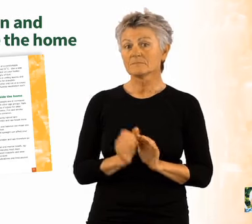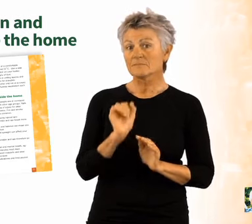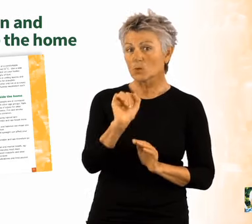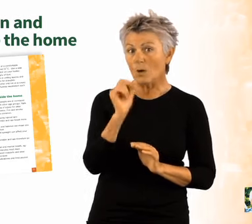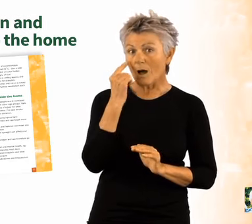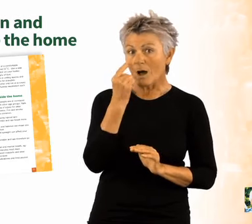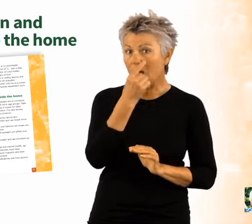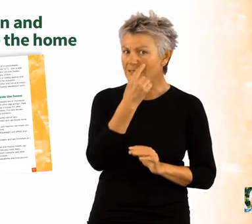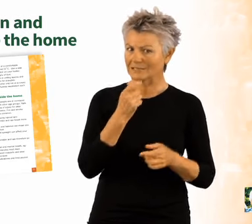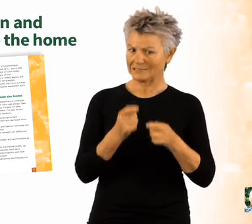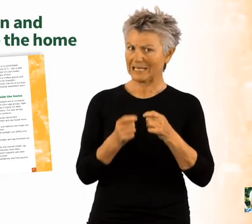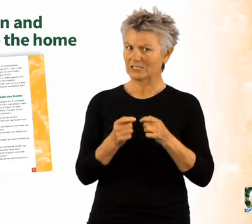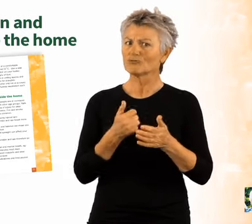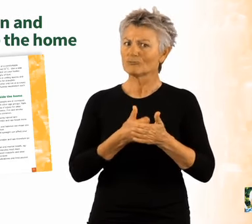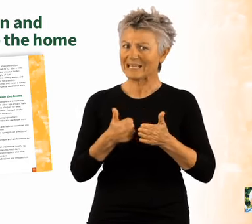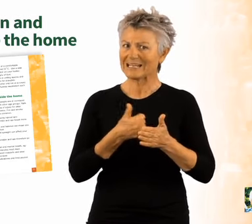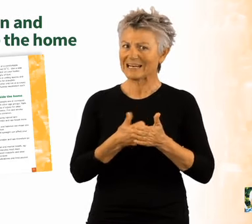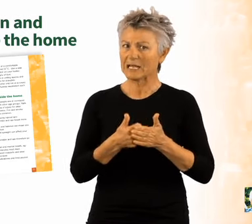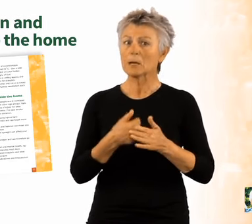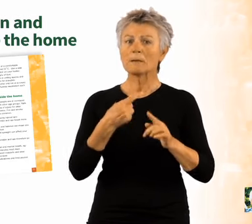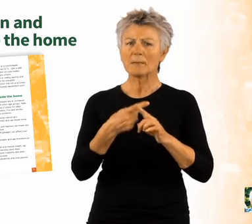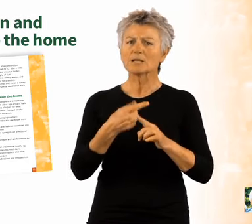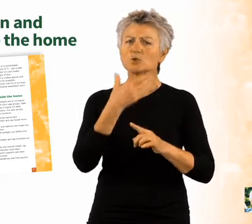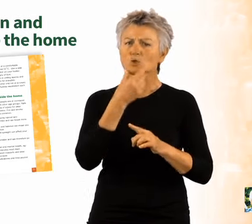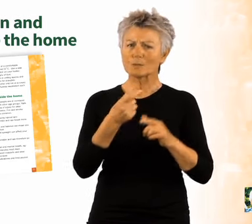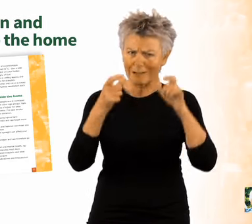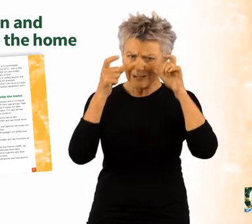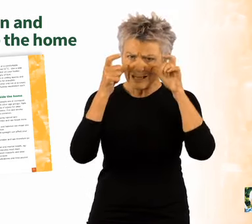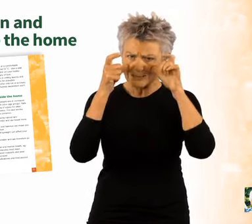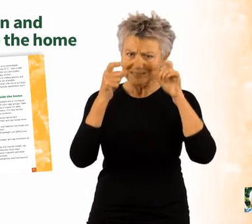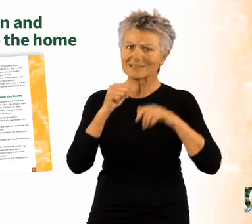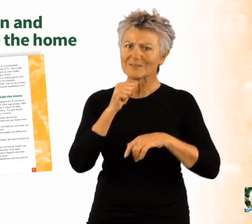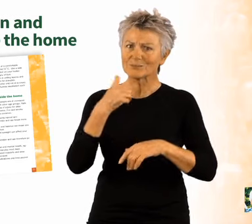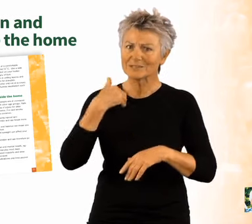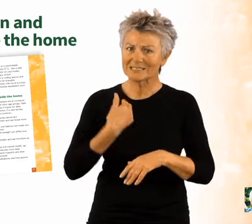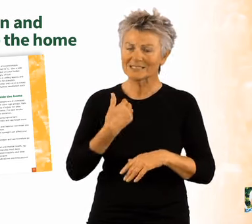Have your eyes tested regularly and wear glasses when prescribed.